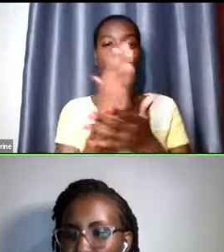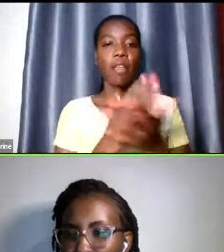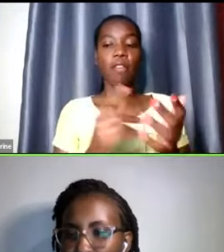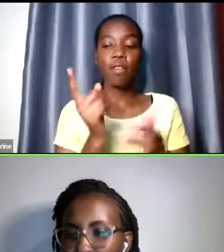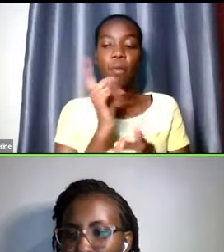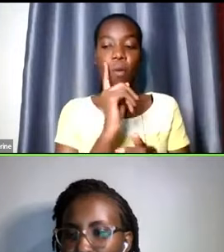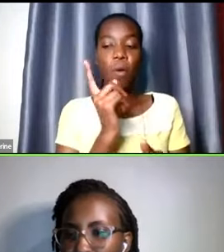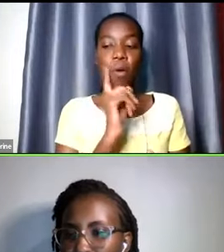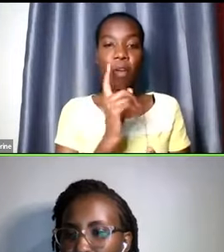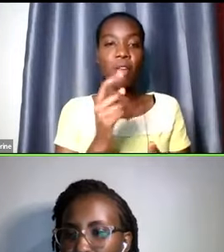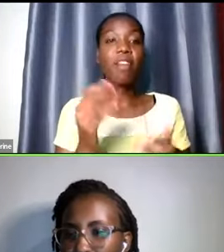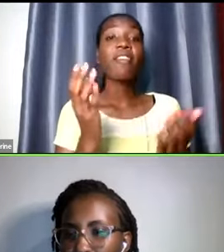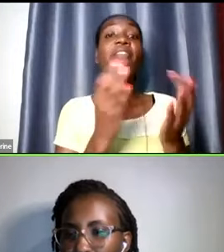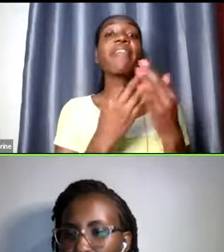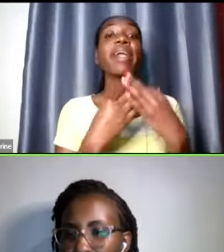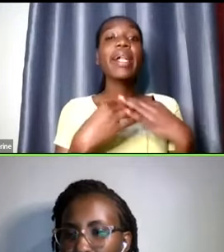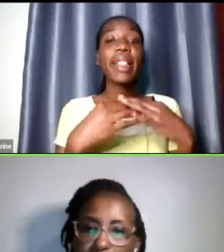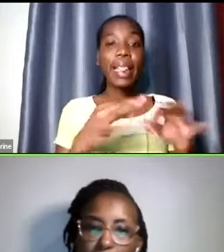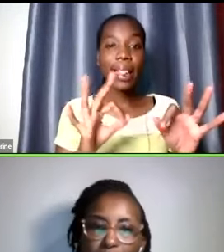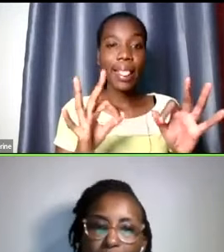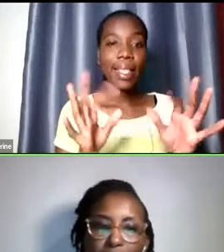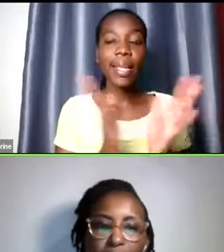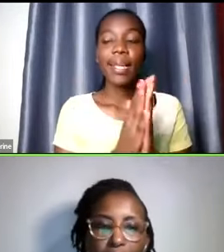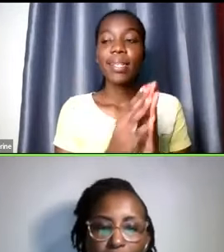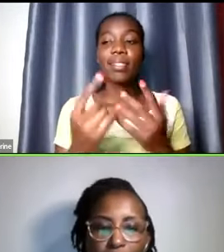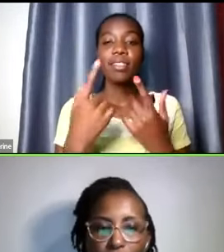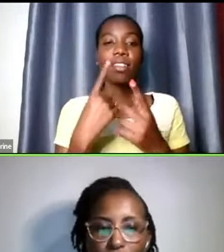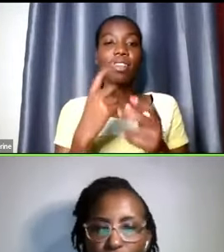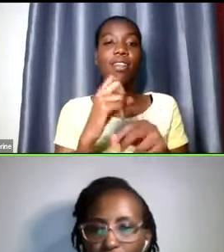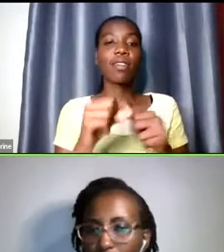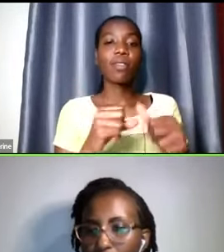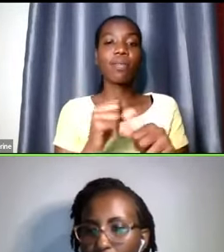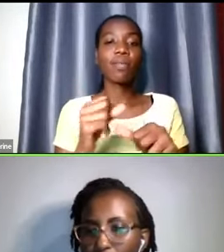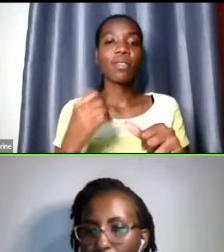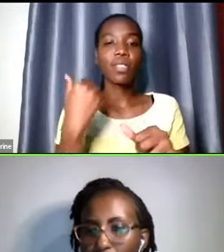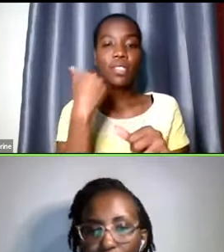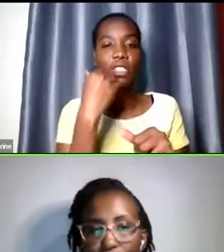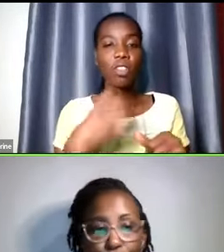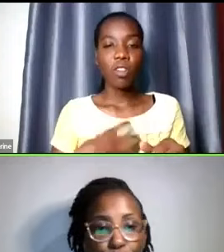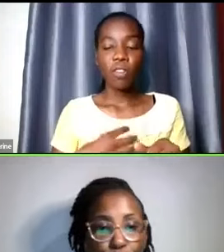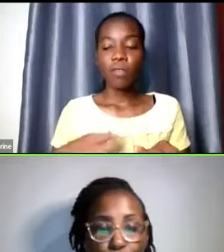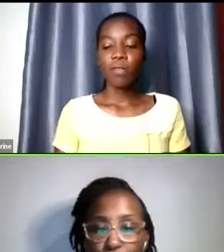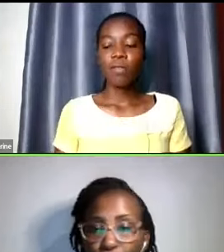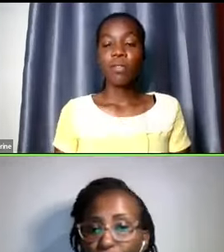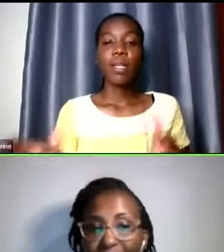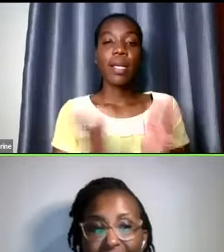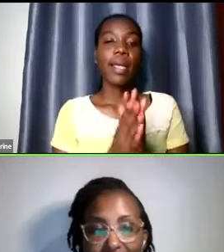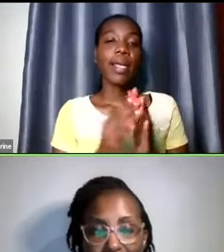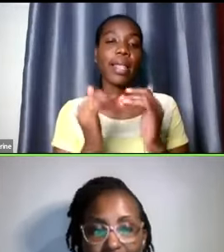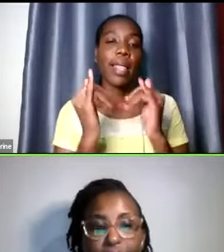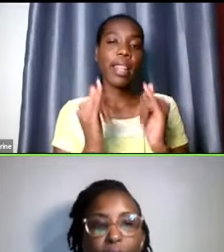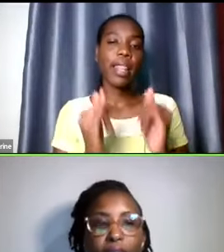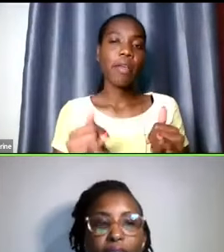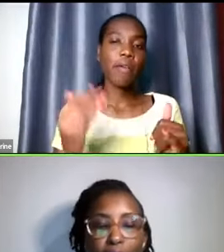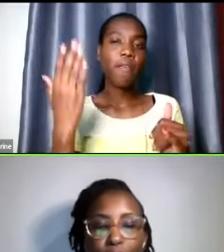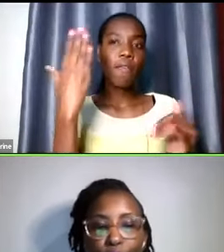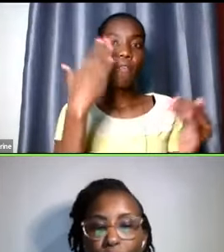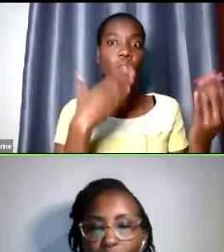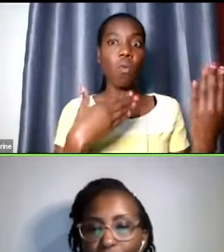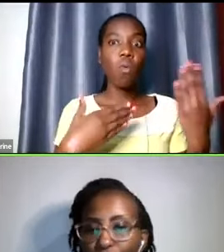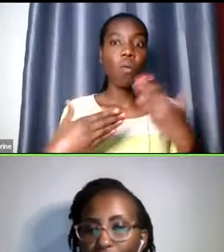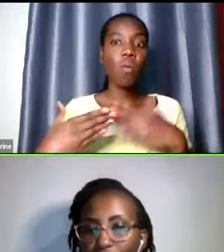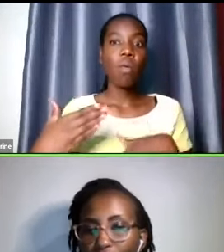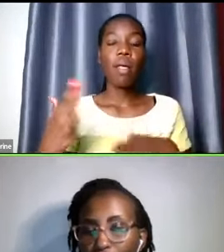The session is free and discussing sick-offs and the new frontier when it comes